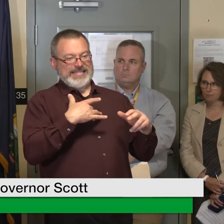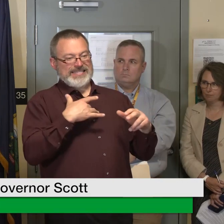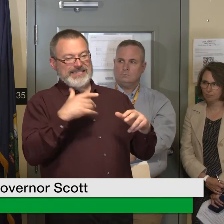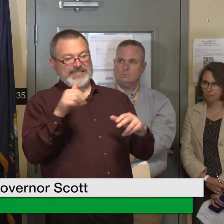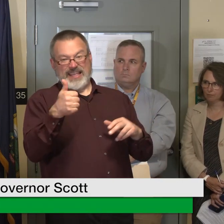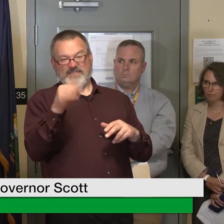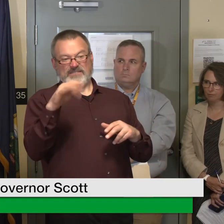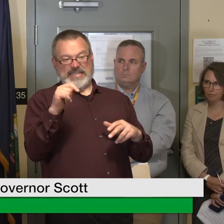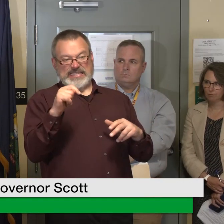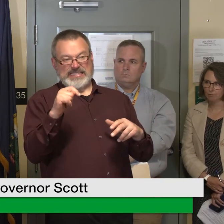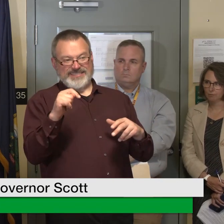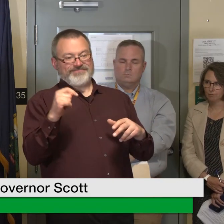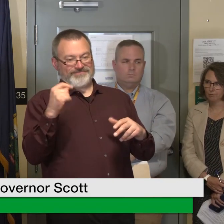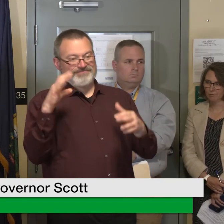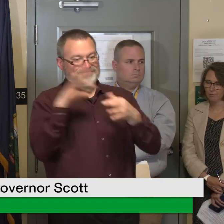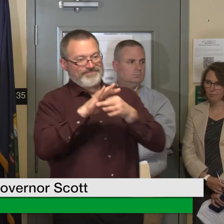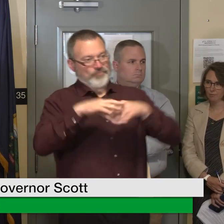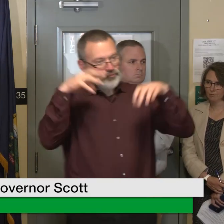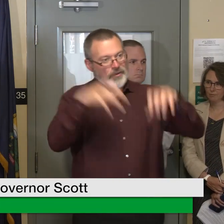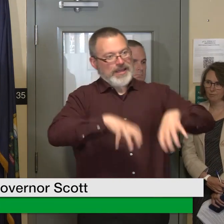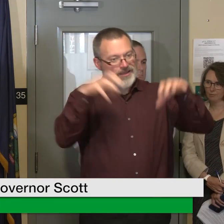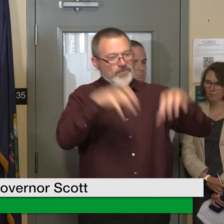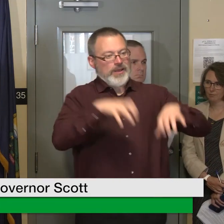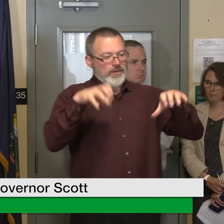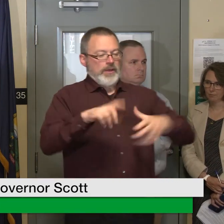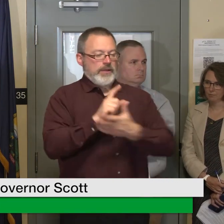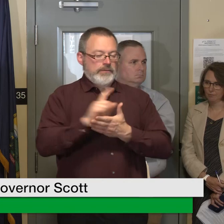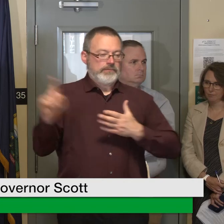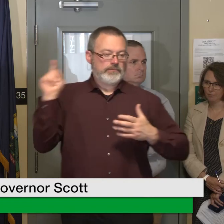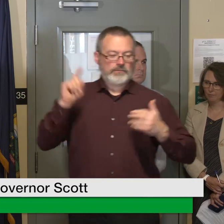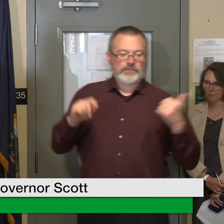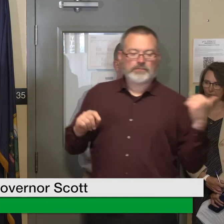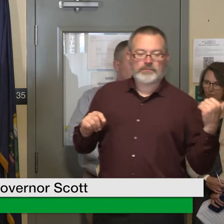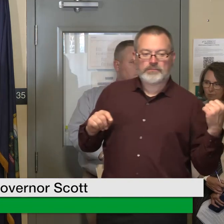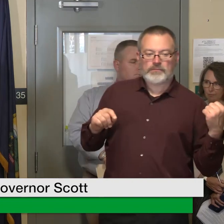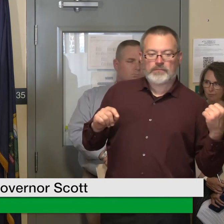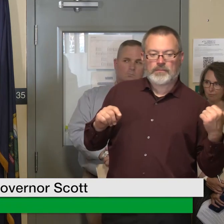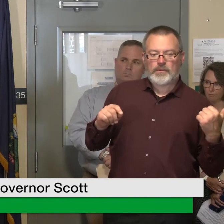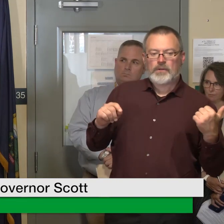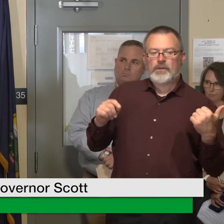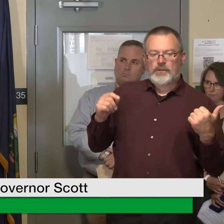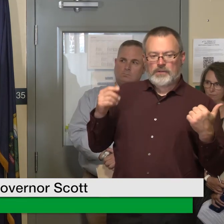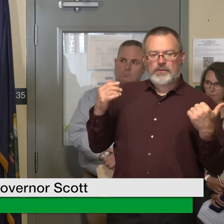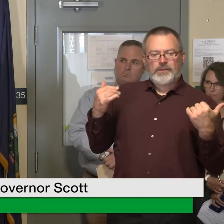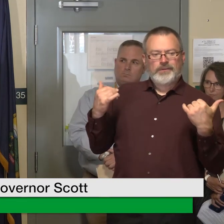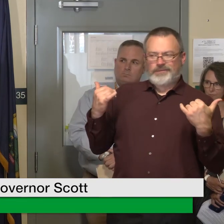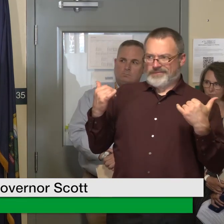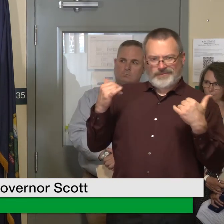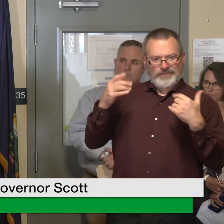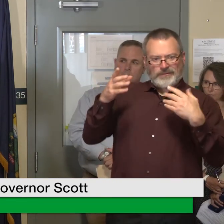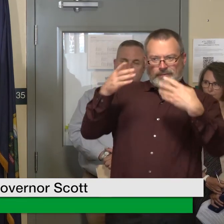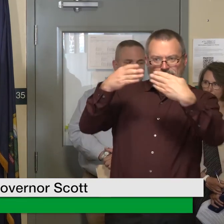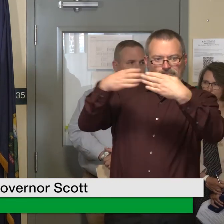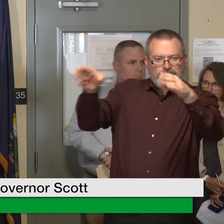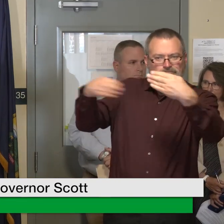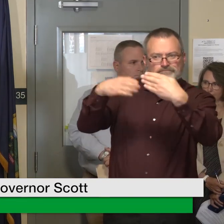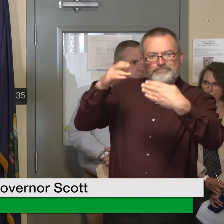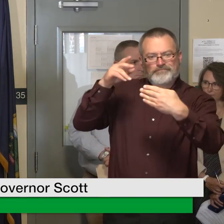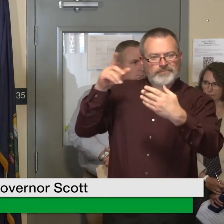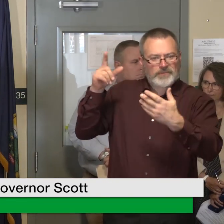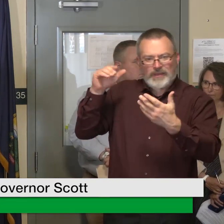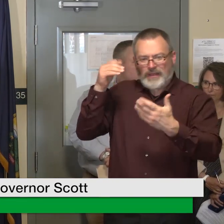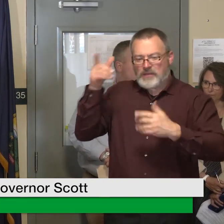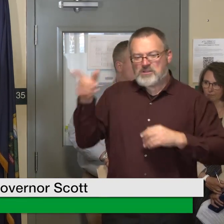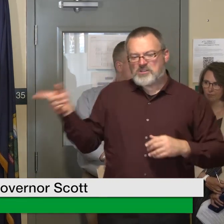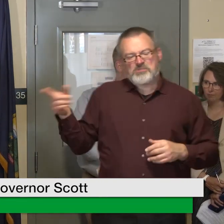result of the rain we received last week. And how far up do you go to get to the spillway? We were less than halfway to the spillway, and